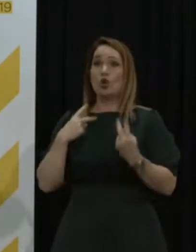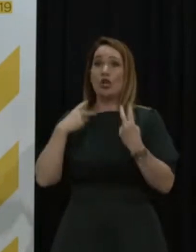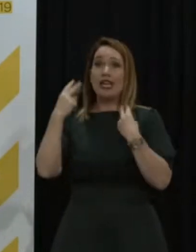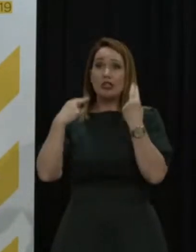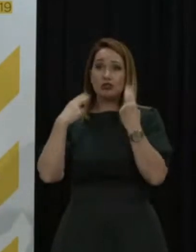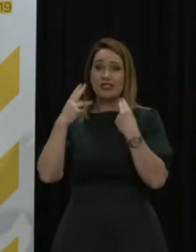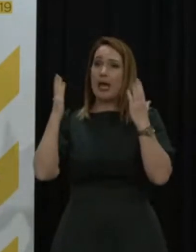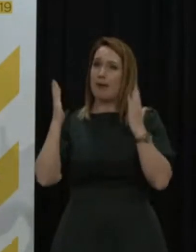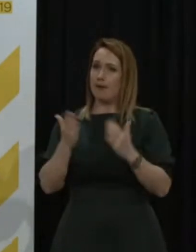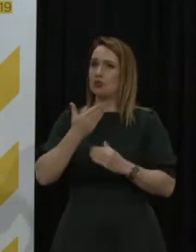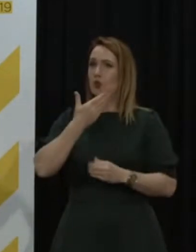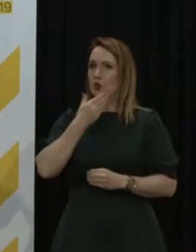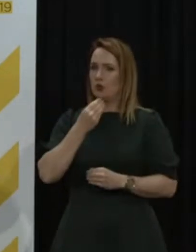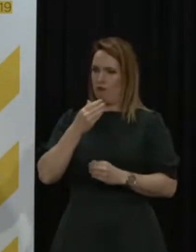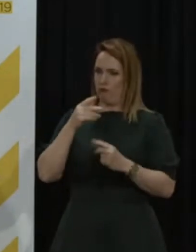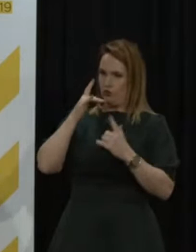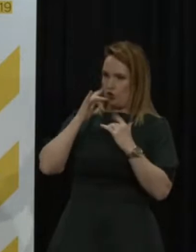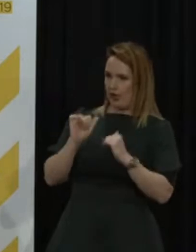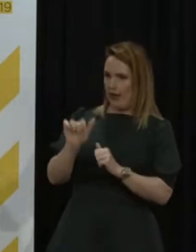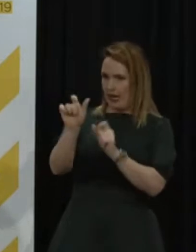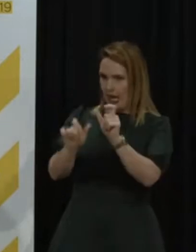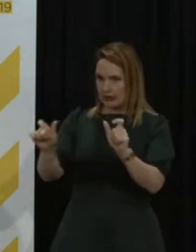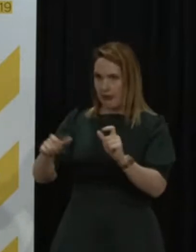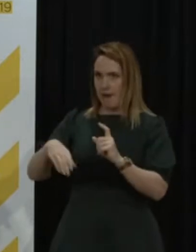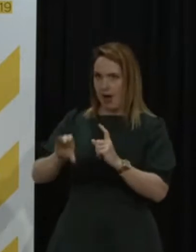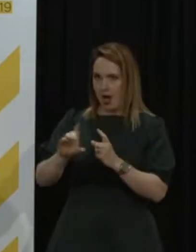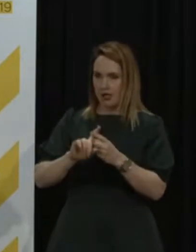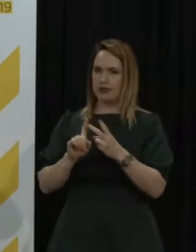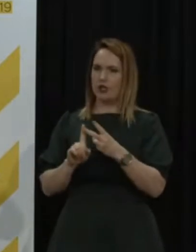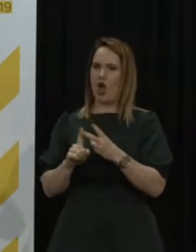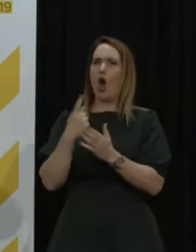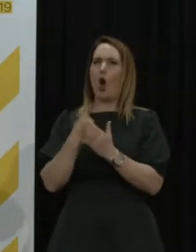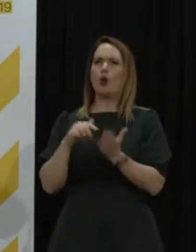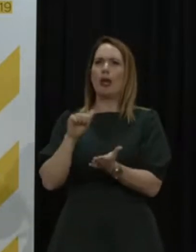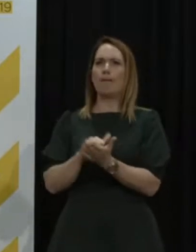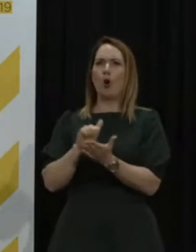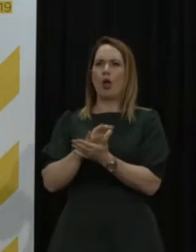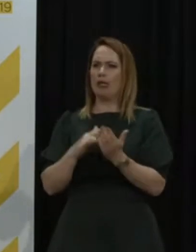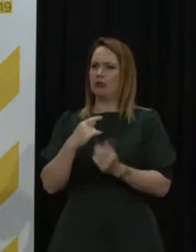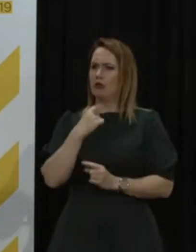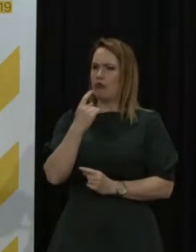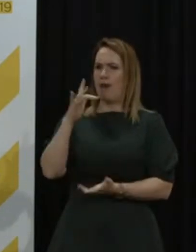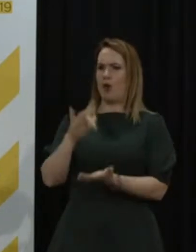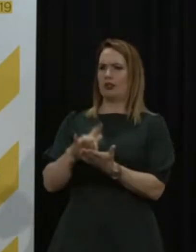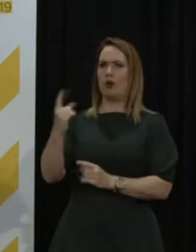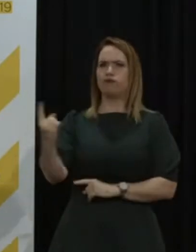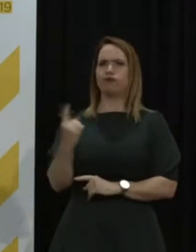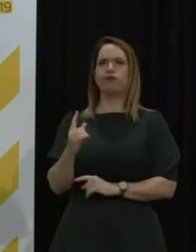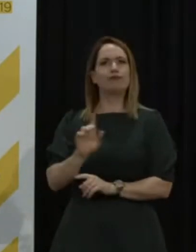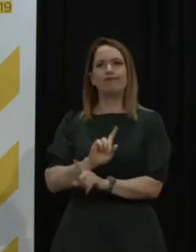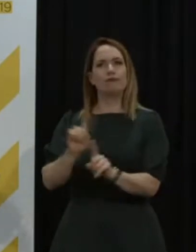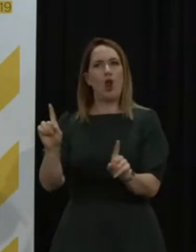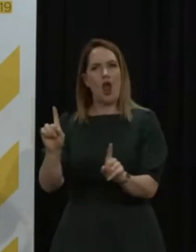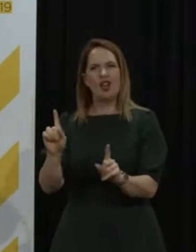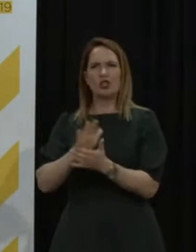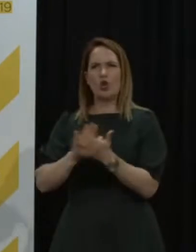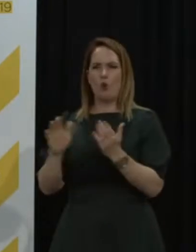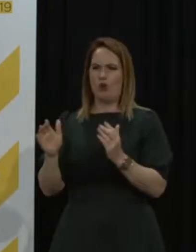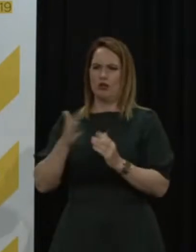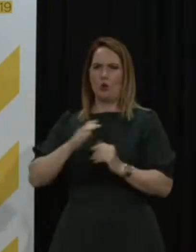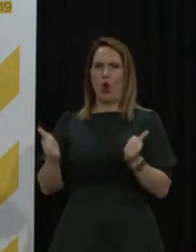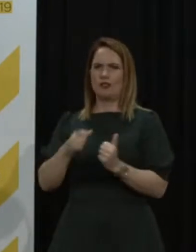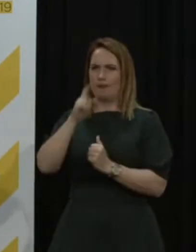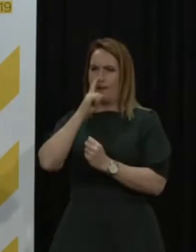with vaccine passes, take bookings only, so no walk-ins. That means that we can ensure we don't have large amounts of